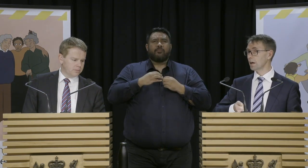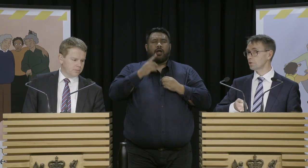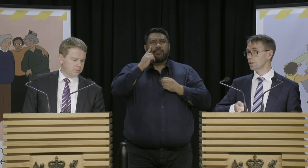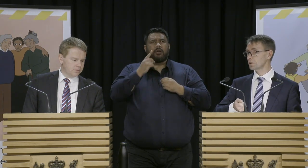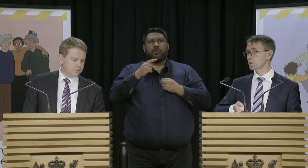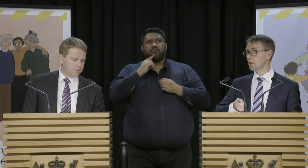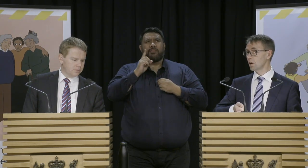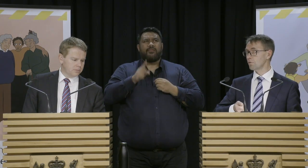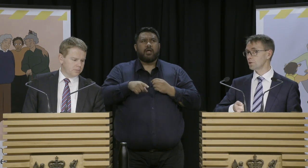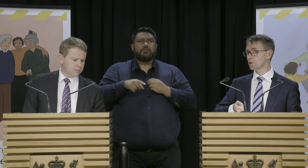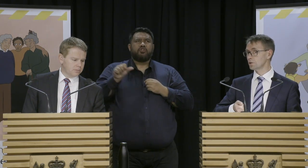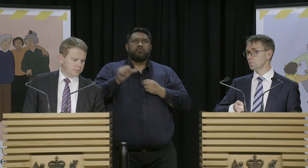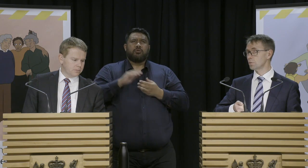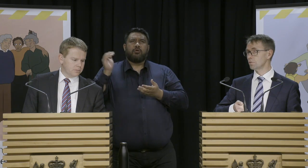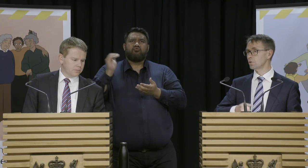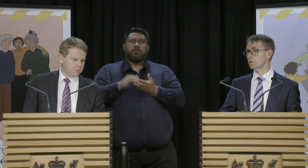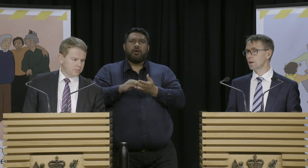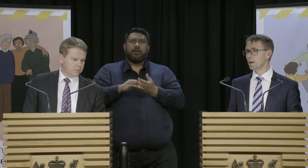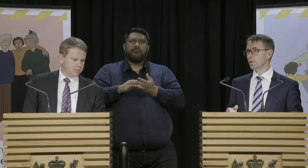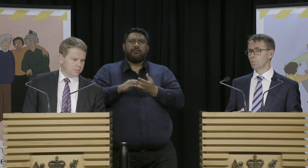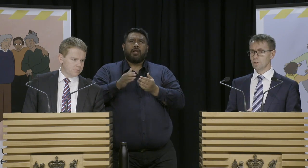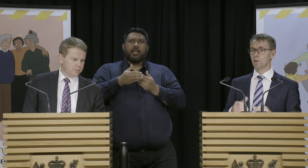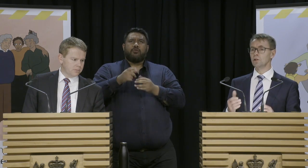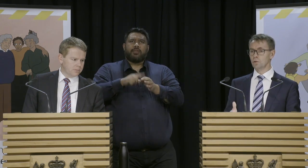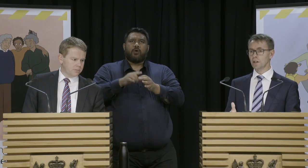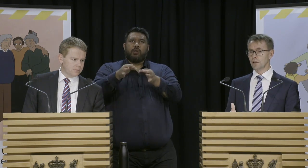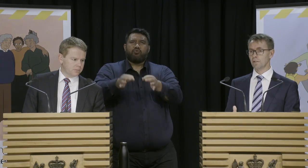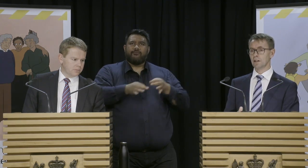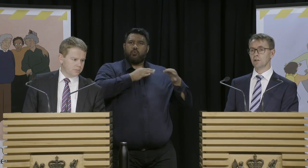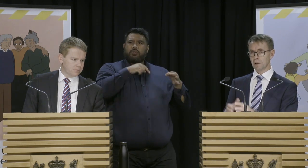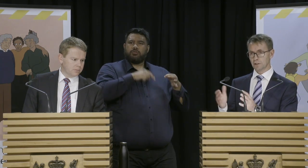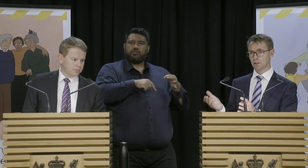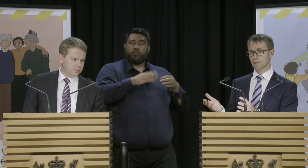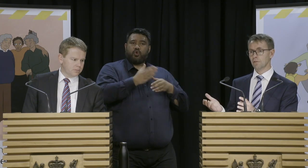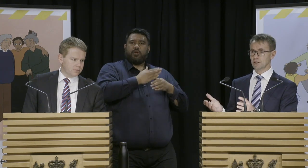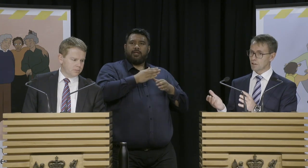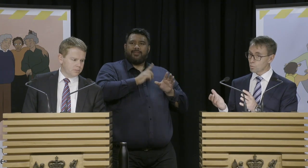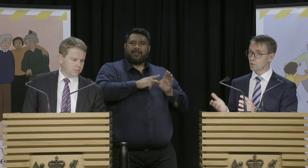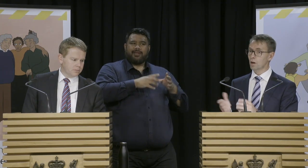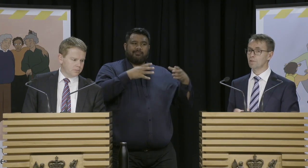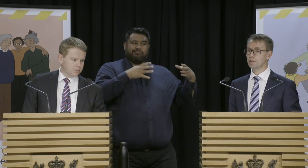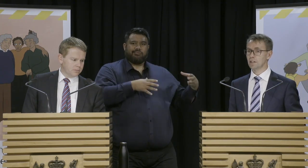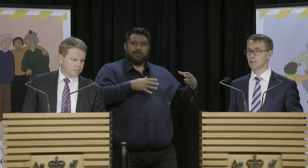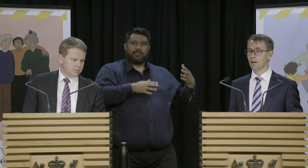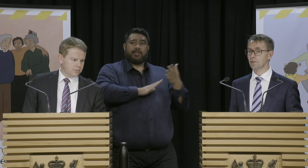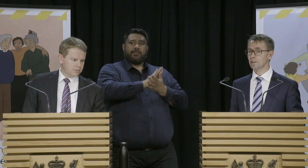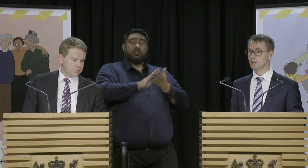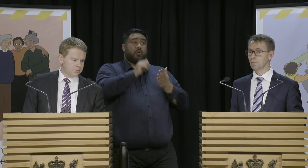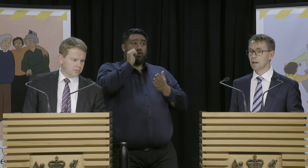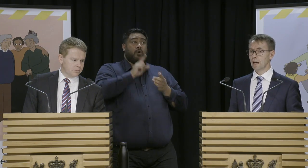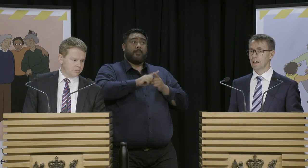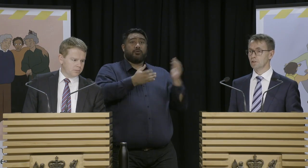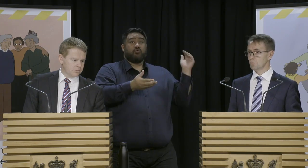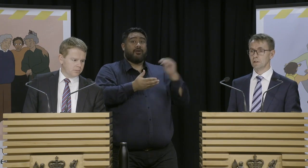about 100,000 of those doses were brought forward. We knew then that the balance of our vaccine would arrive in the second half of the